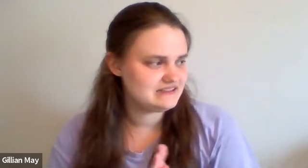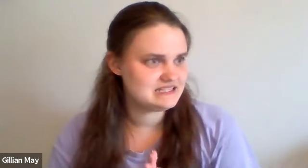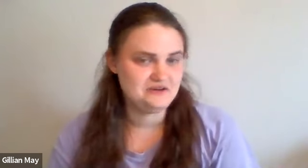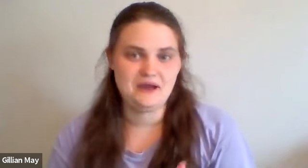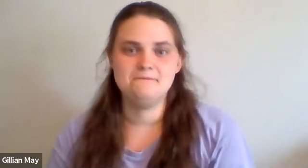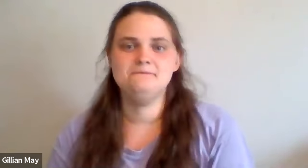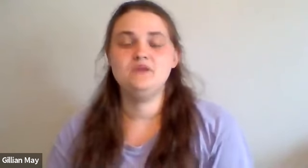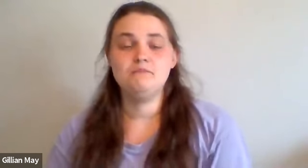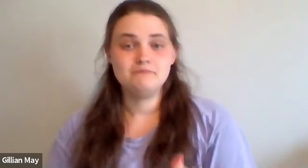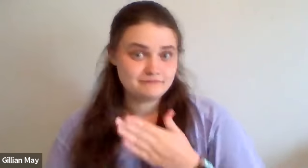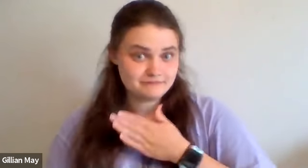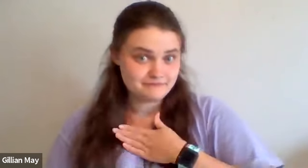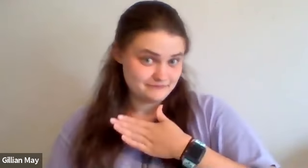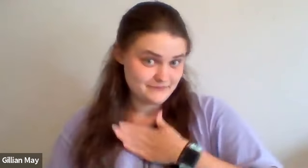let's see. Okay.